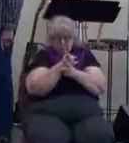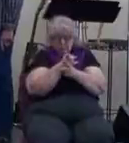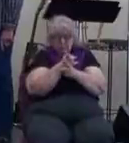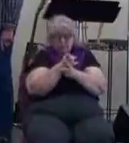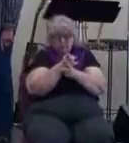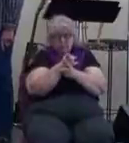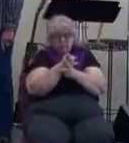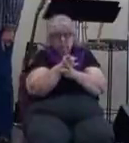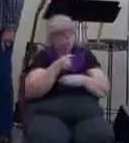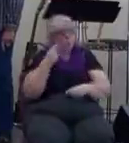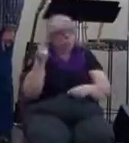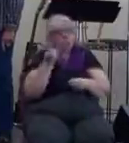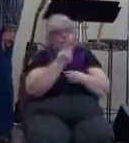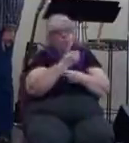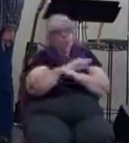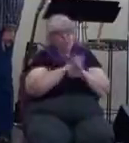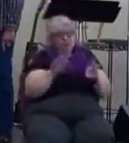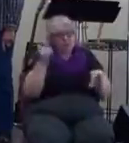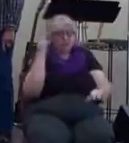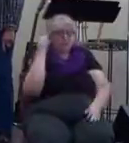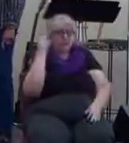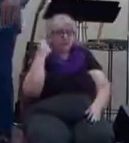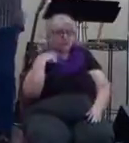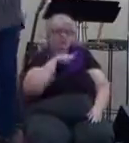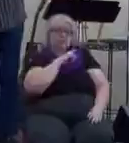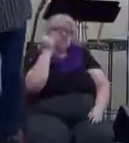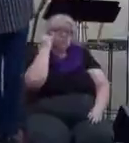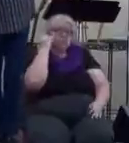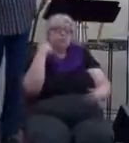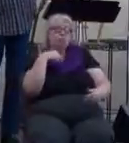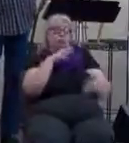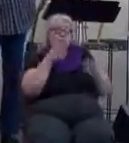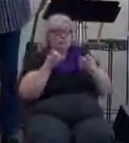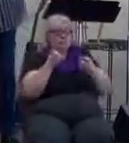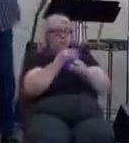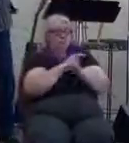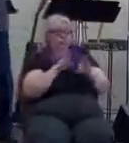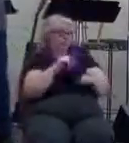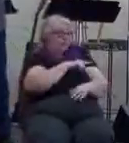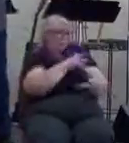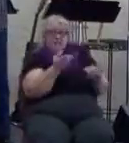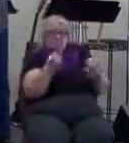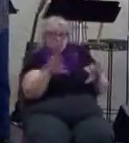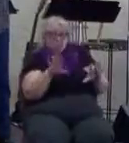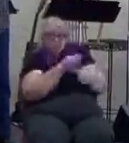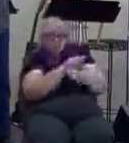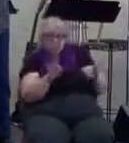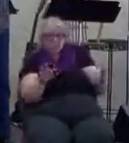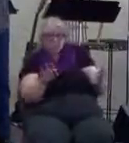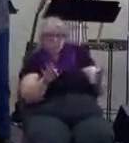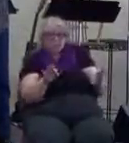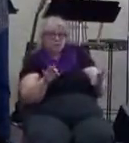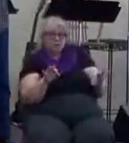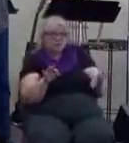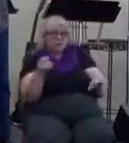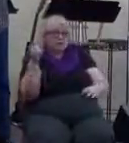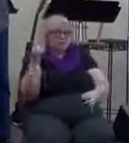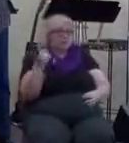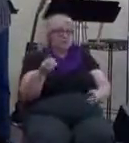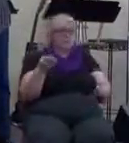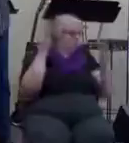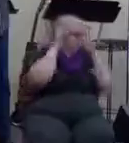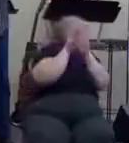It only sets us free if we want to be free. They didn't want to be free. They were so closed-minded, and their ears